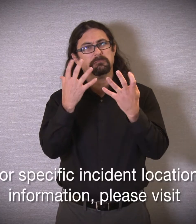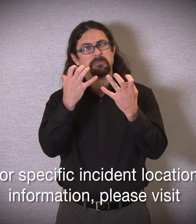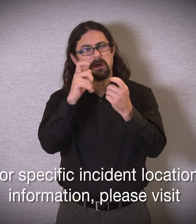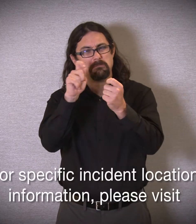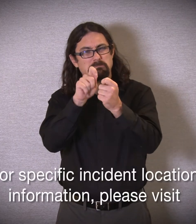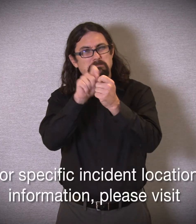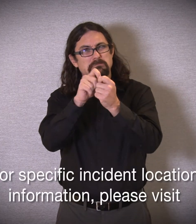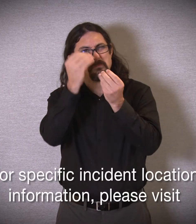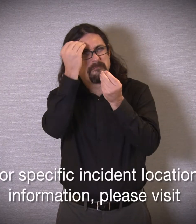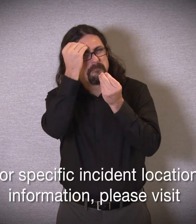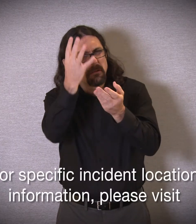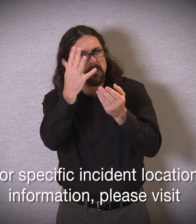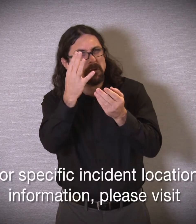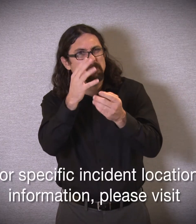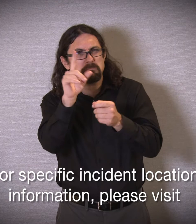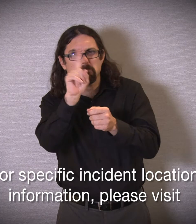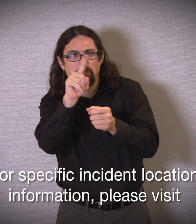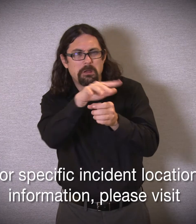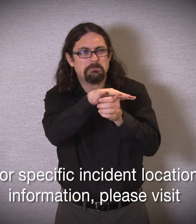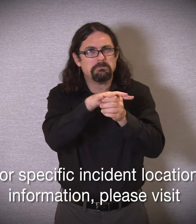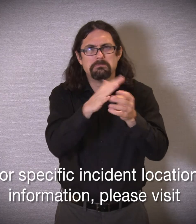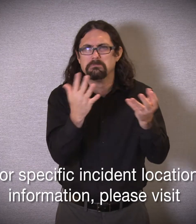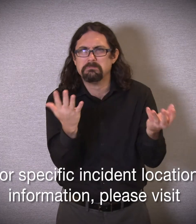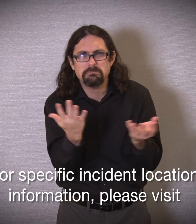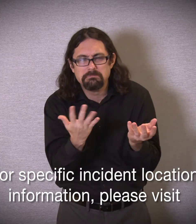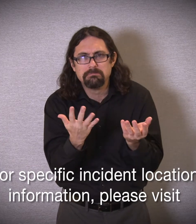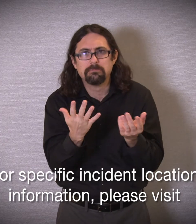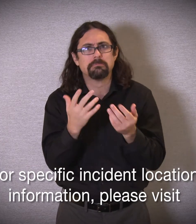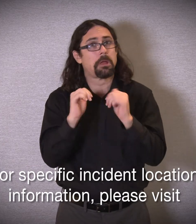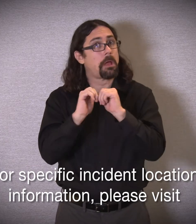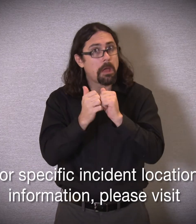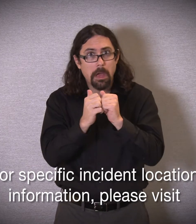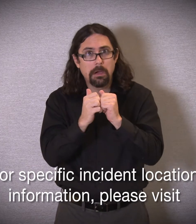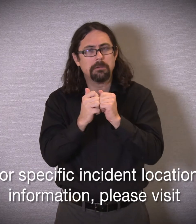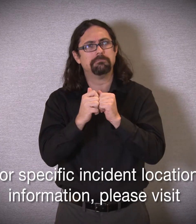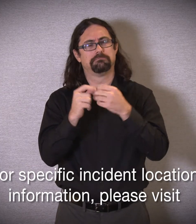For specific incident location information, please visit